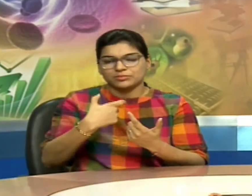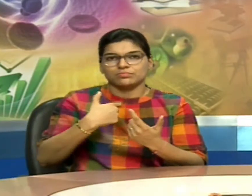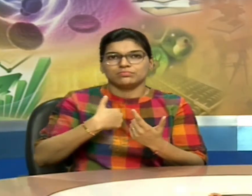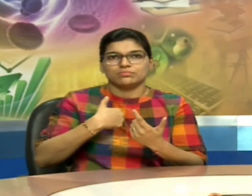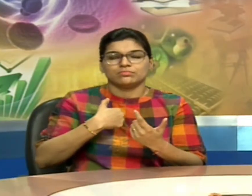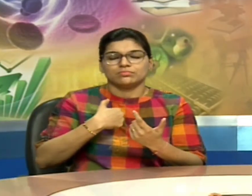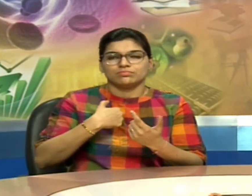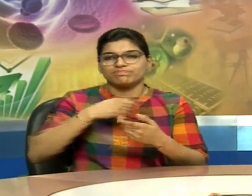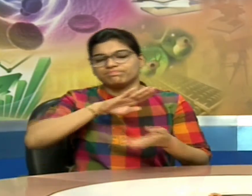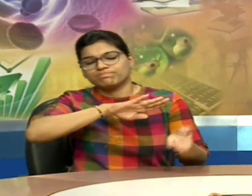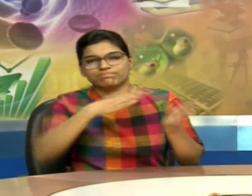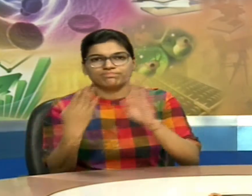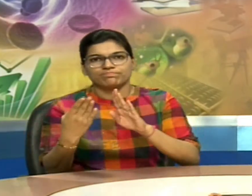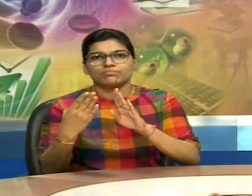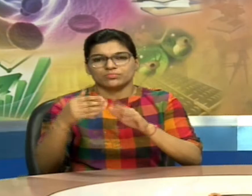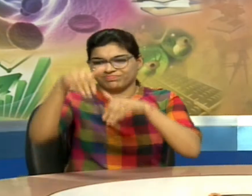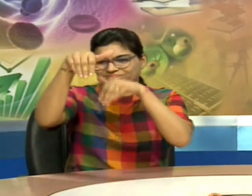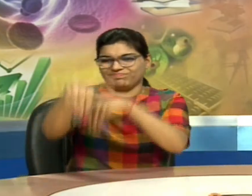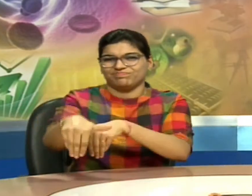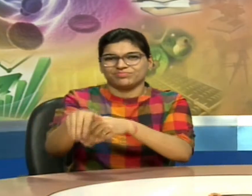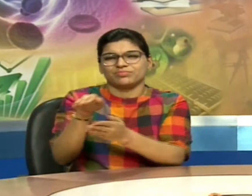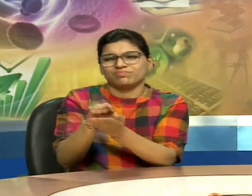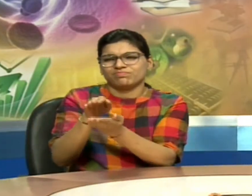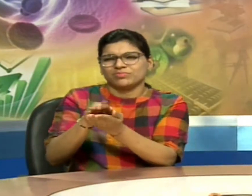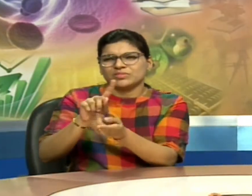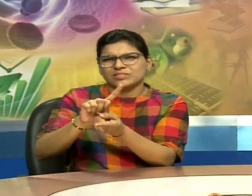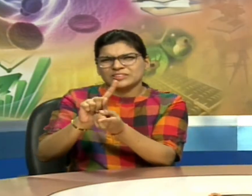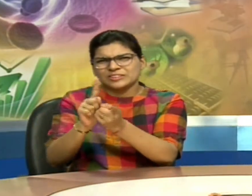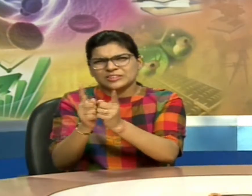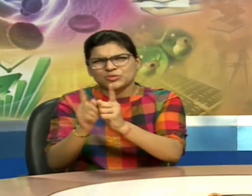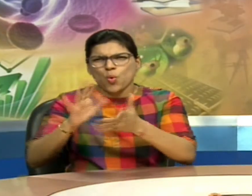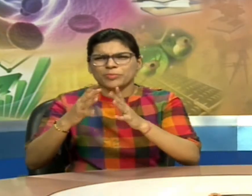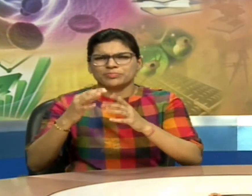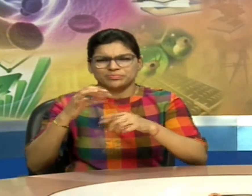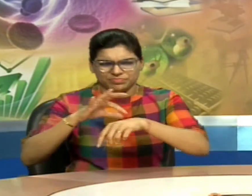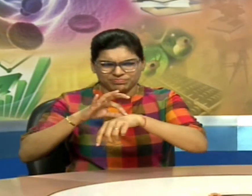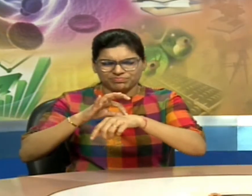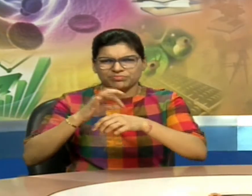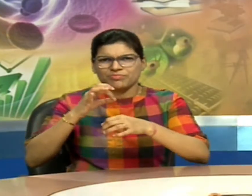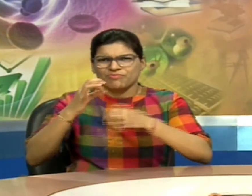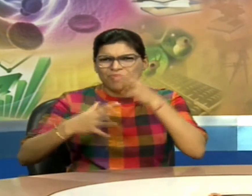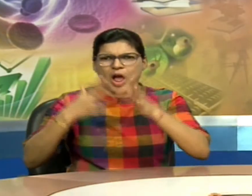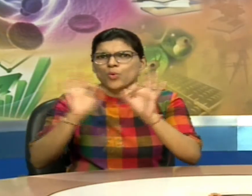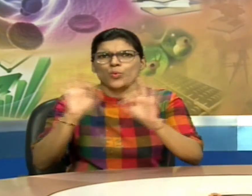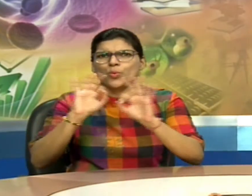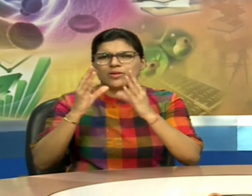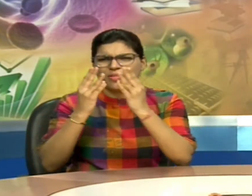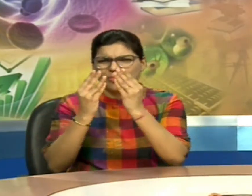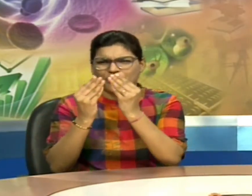or sometime, like for example, when any person die, our skin also